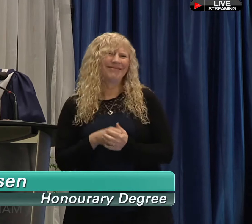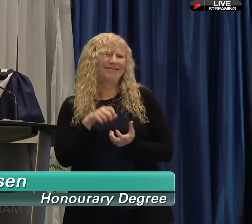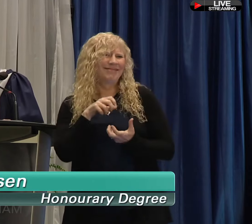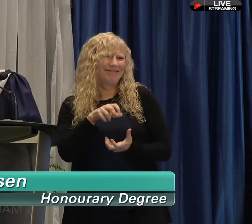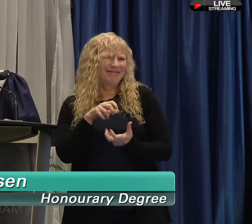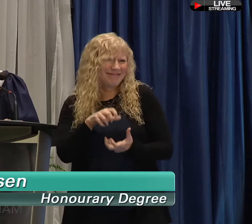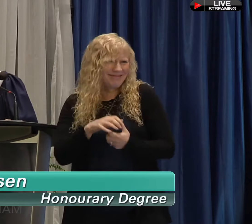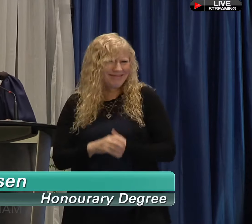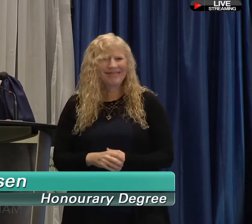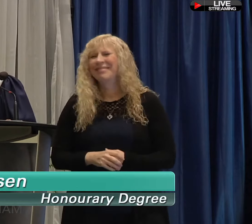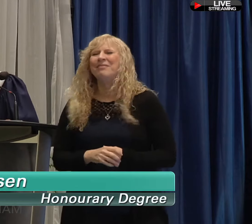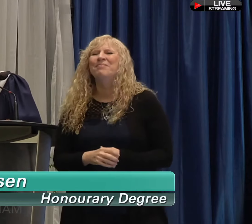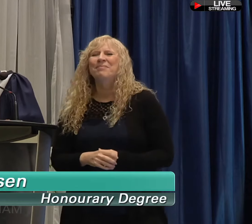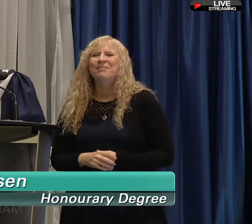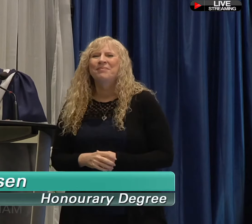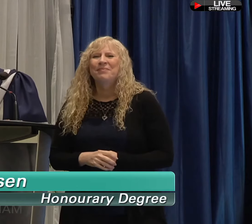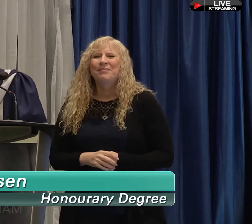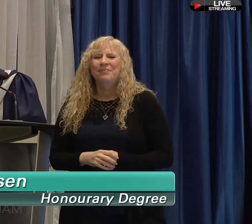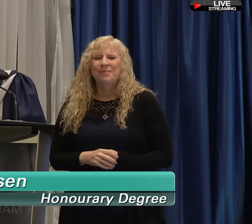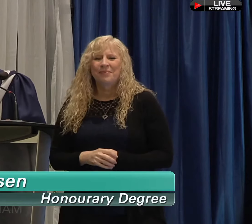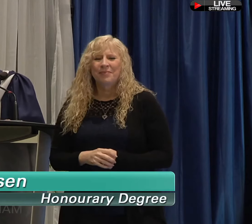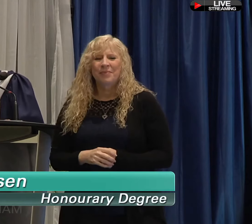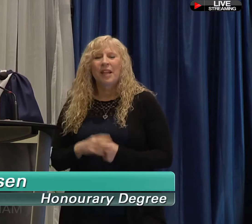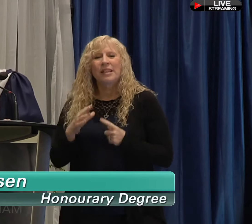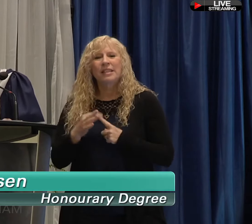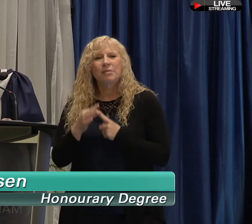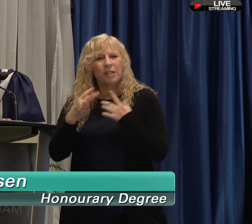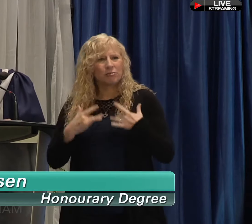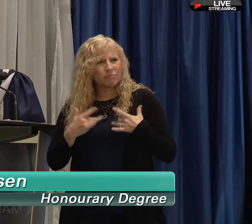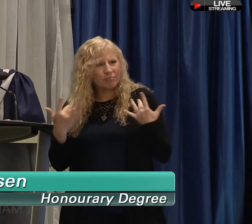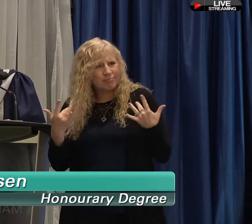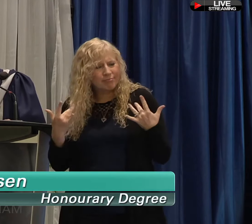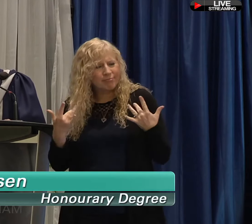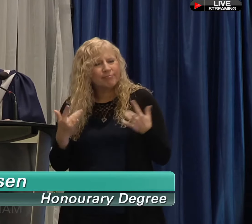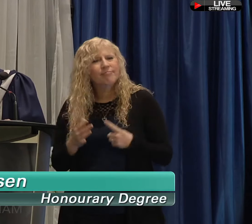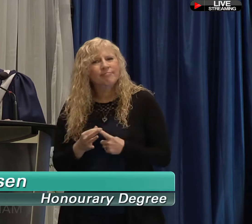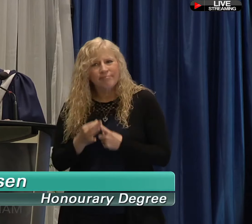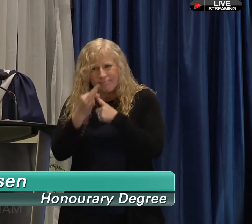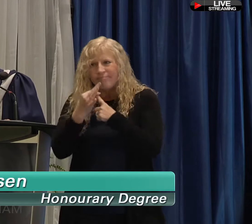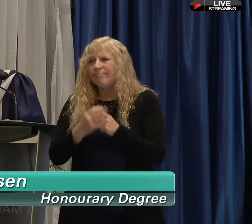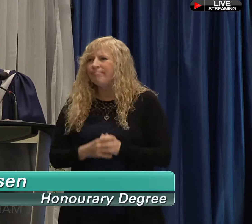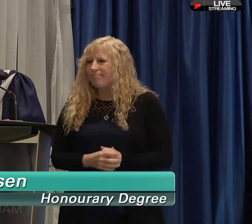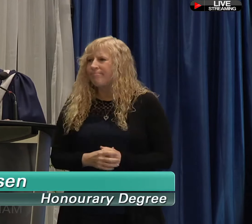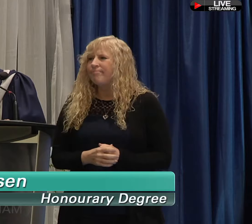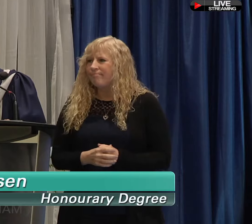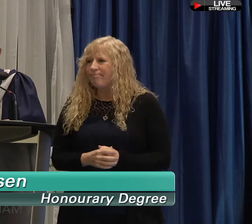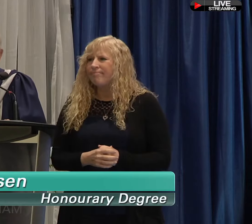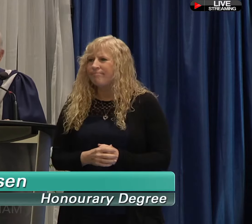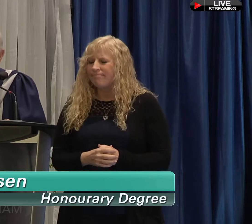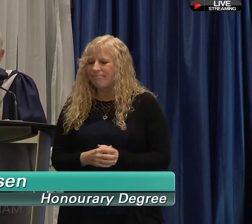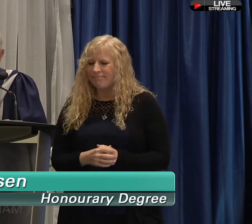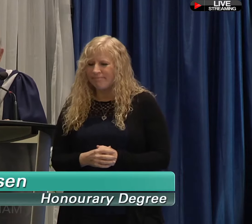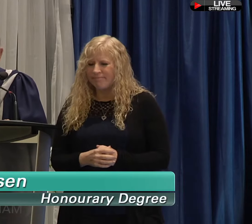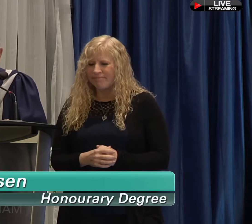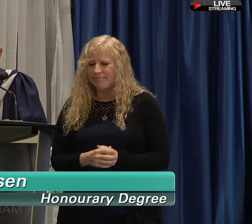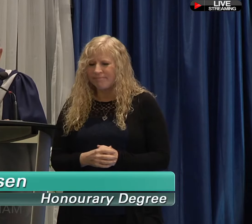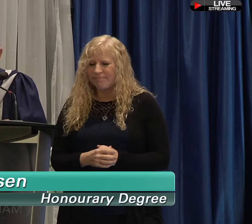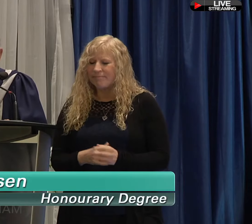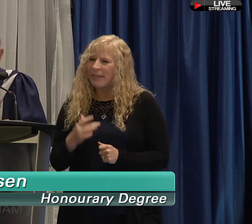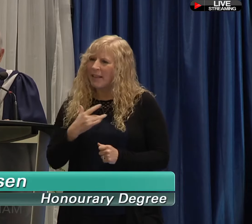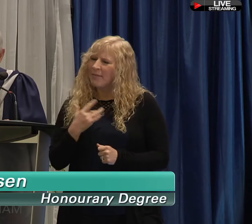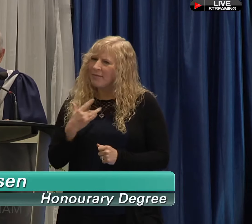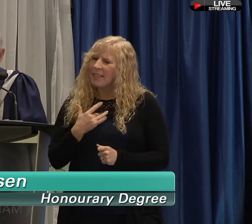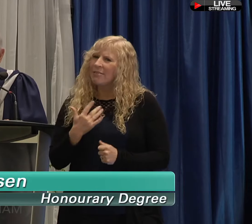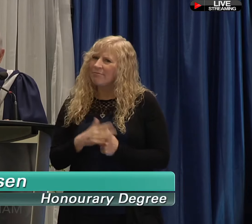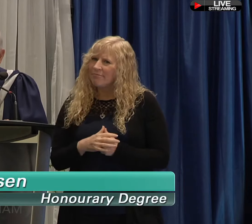This occasion, however, is very special for me. It is indeed a privilege